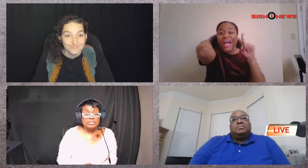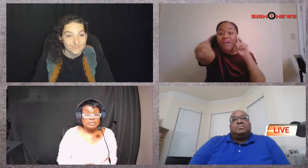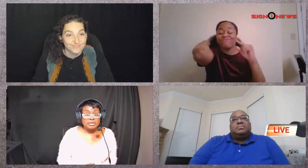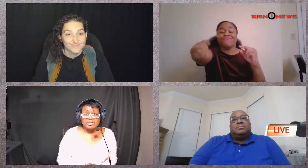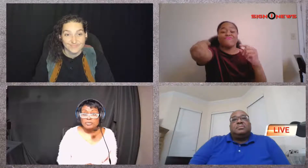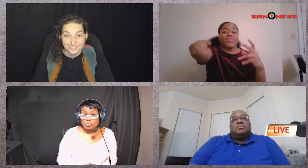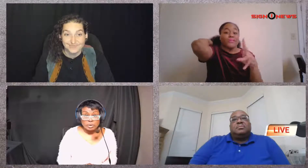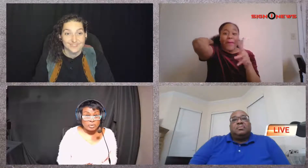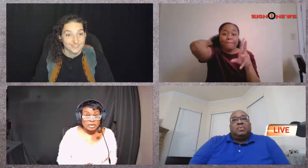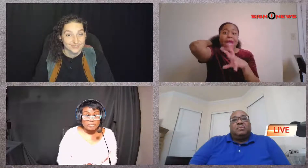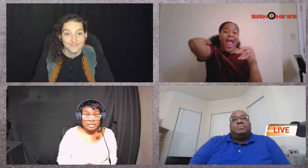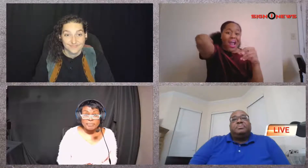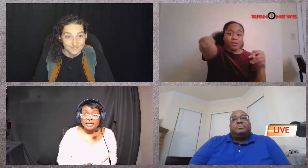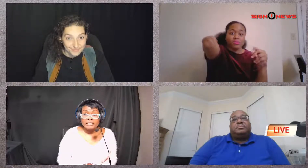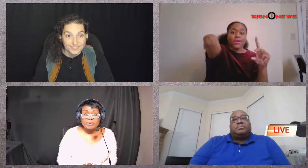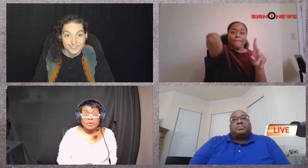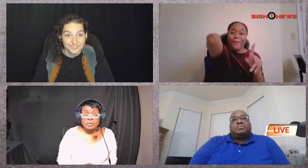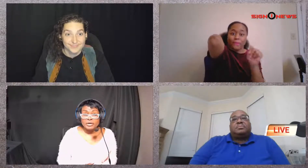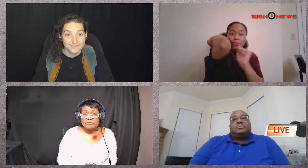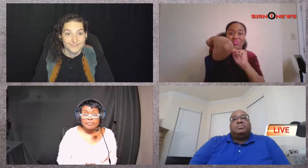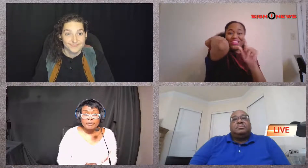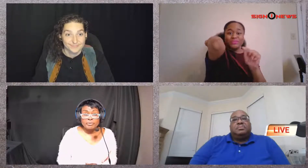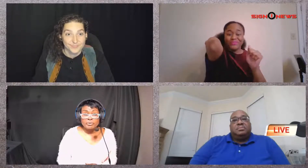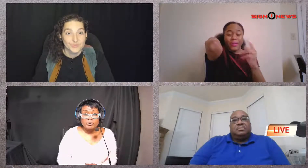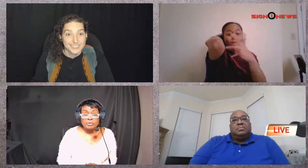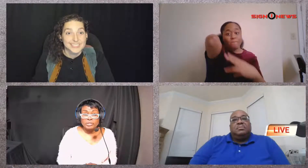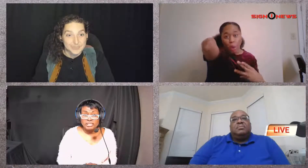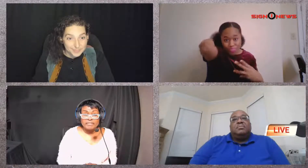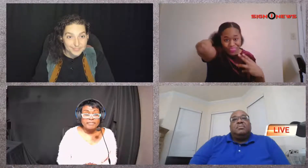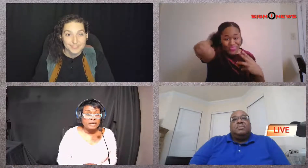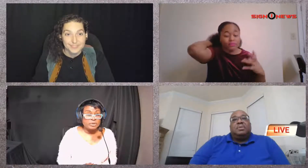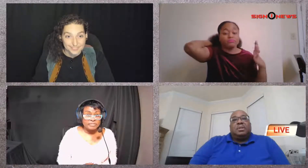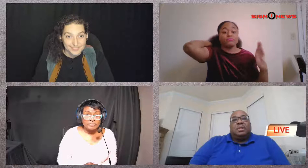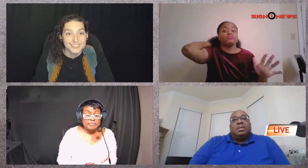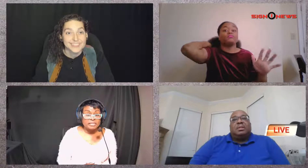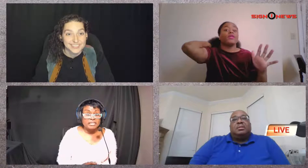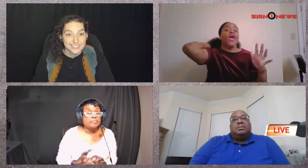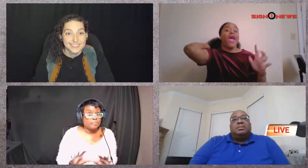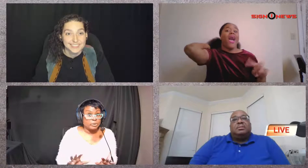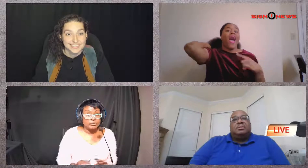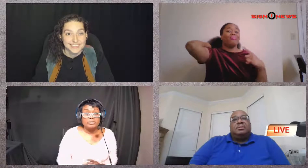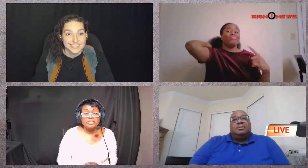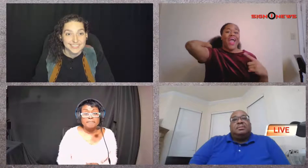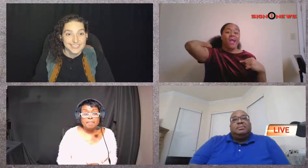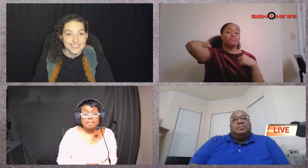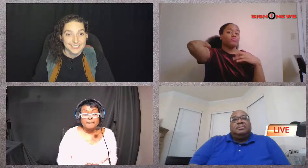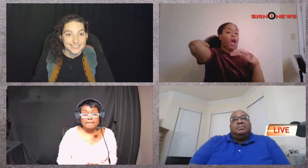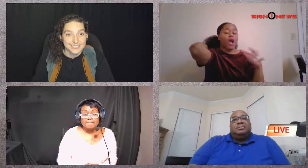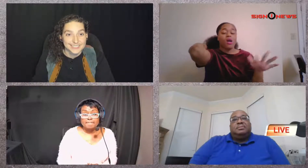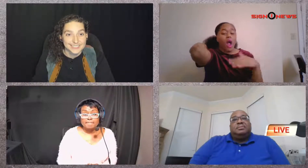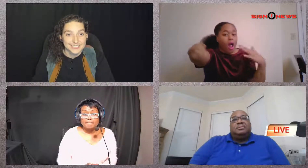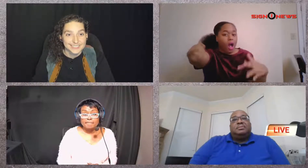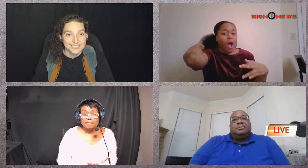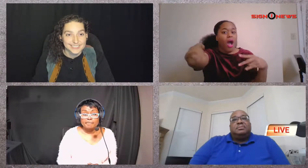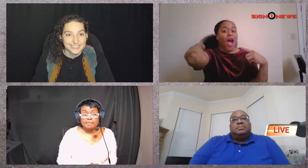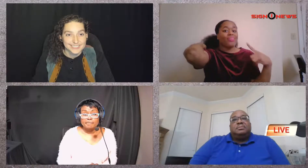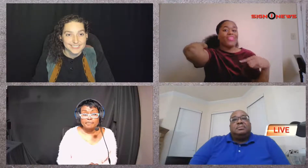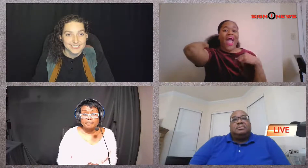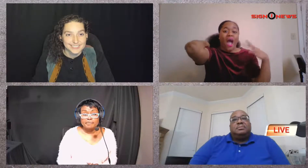And so I started campaigns about awareness of people who are deaf and who have disabilities, both.